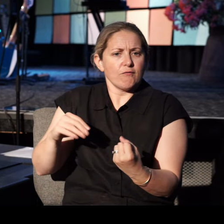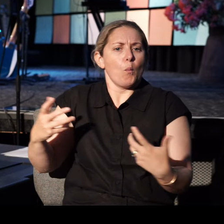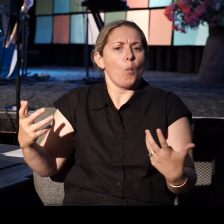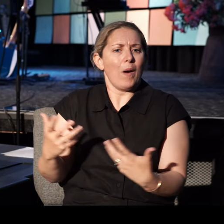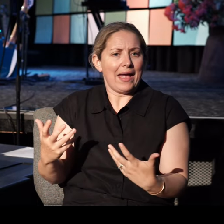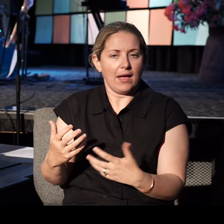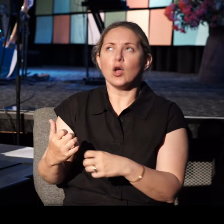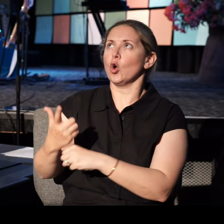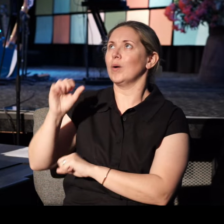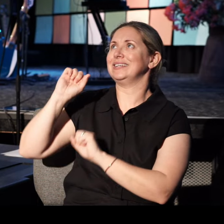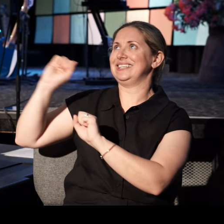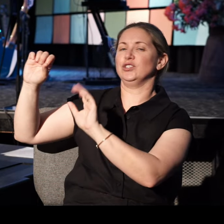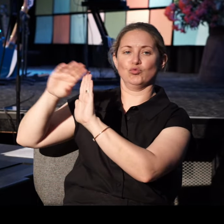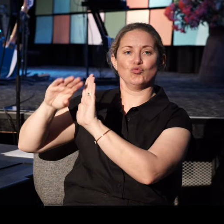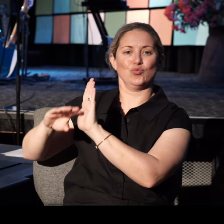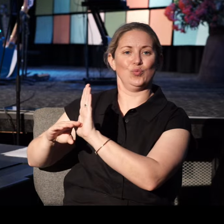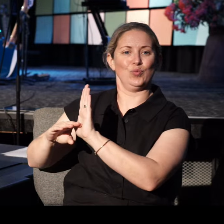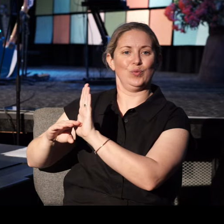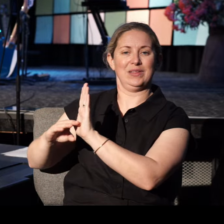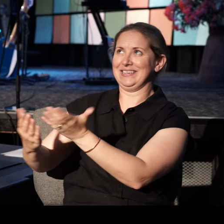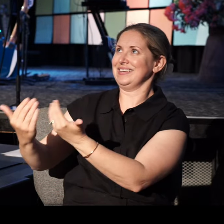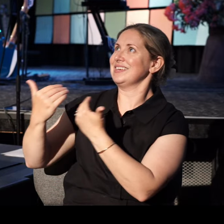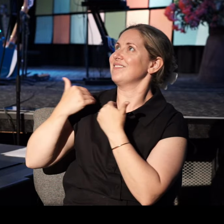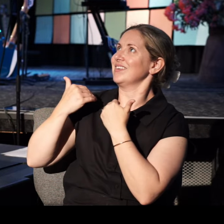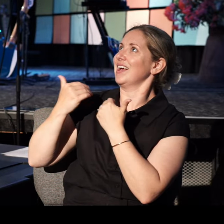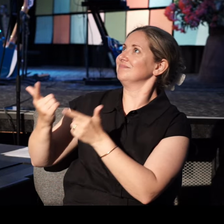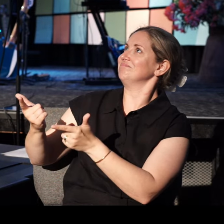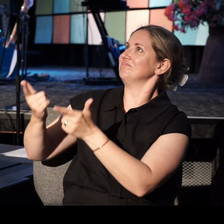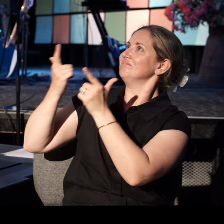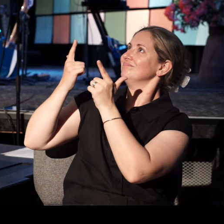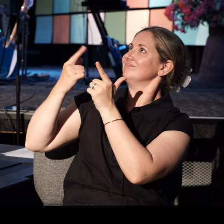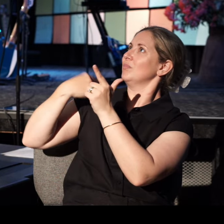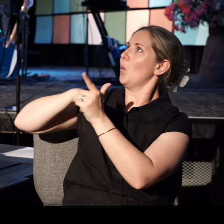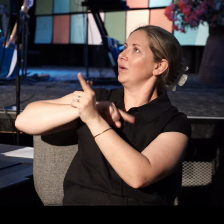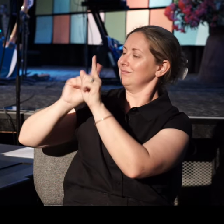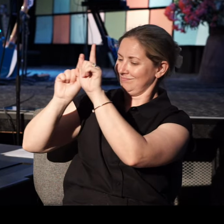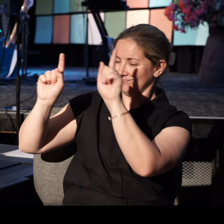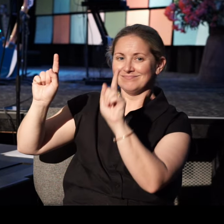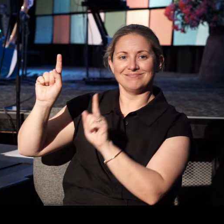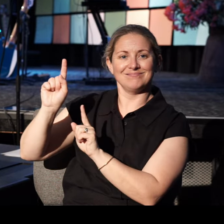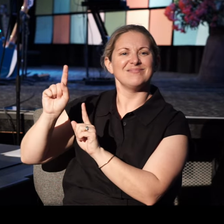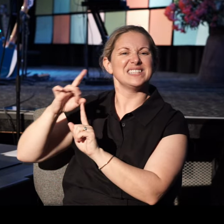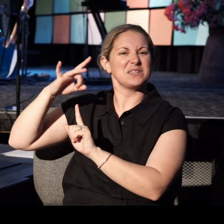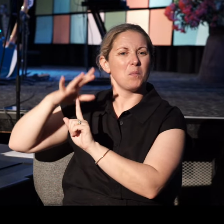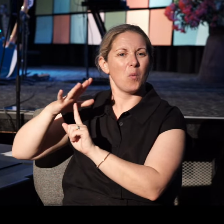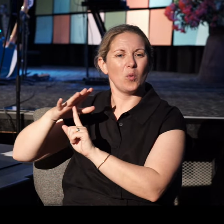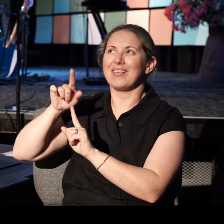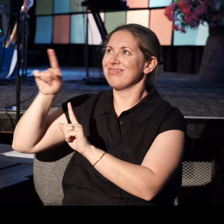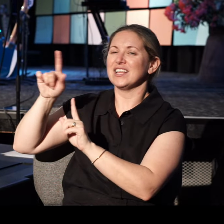God. And that's only possible because of the work of the Spirit. Let me pray.